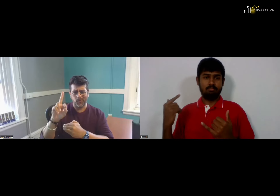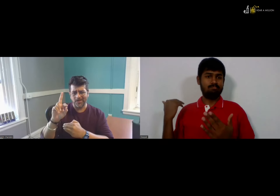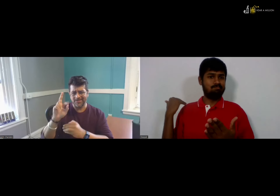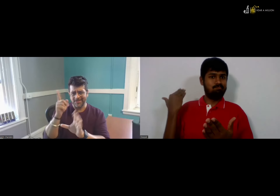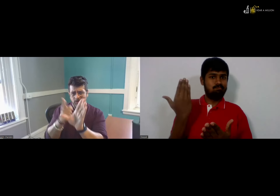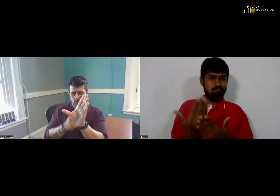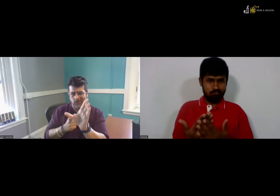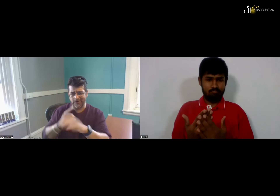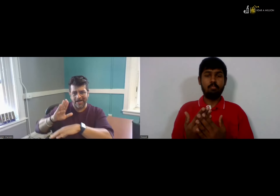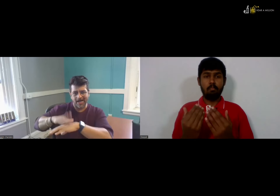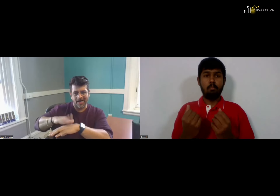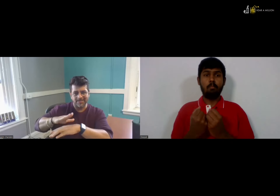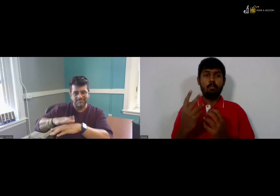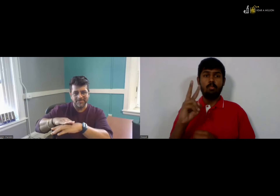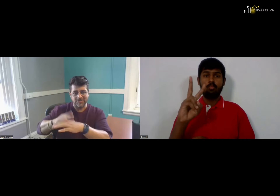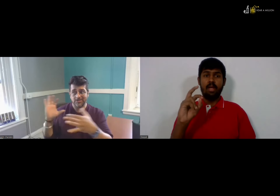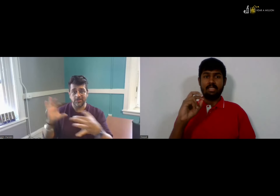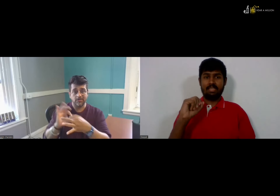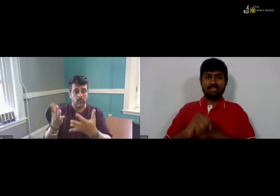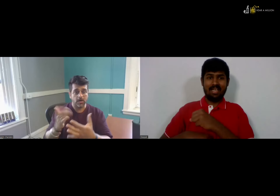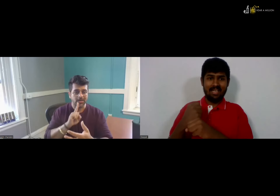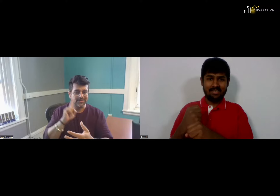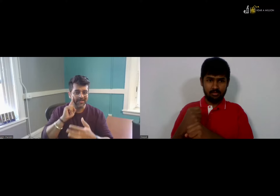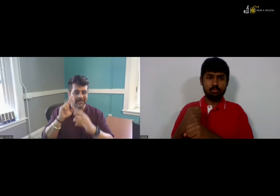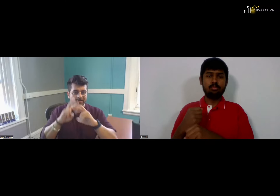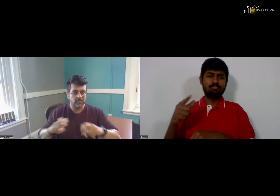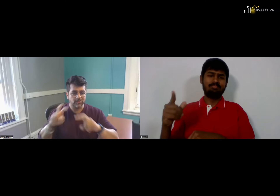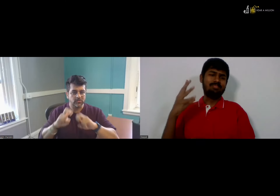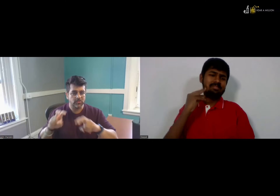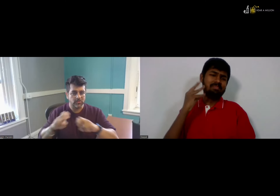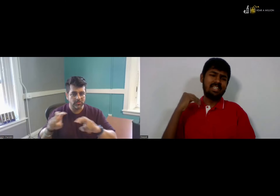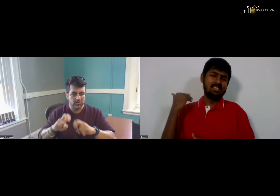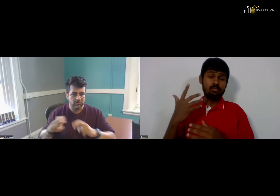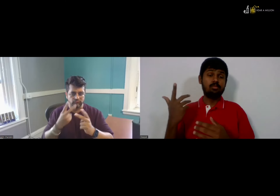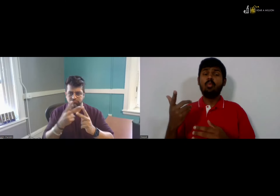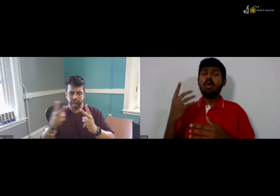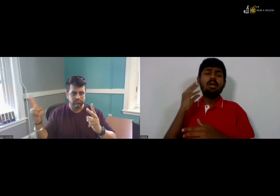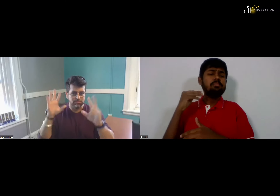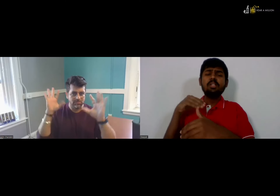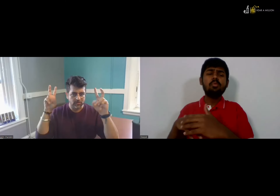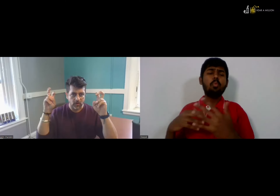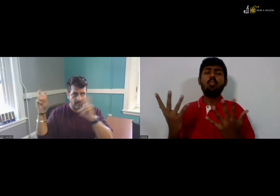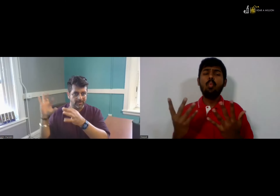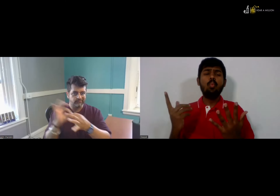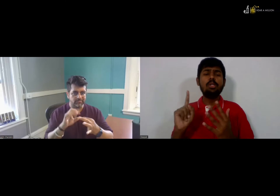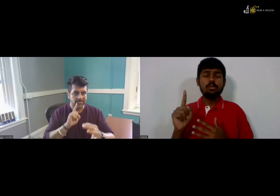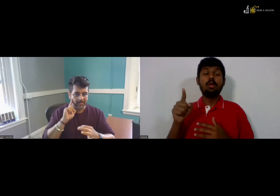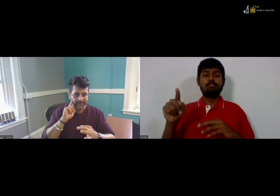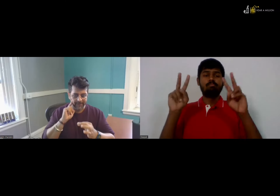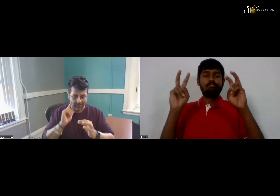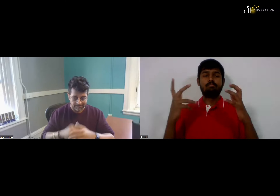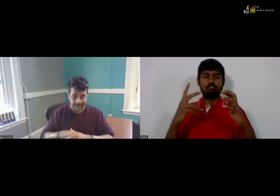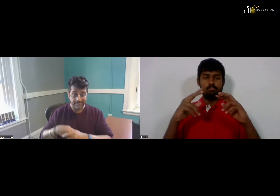So she has a 20 years of experience related to the deaf research in the deaf